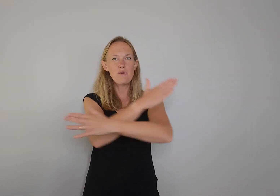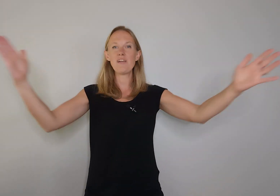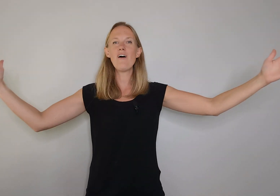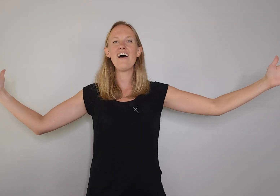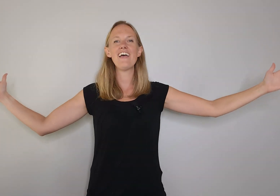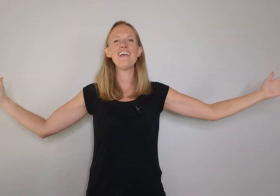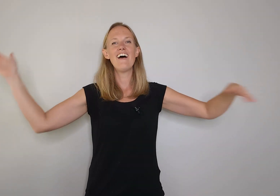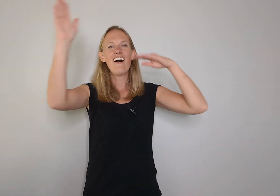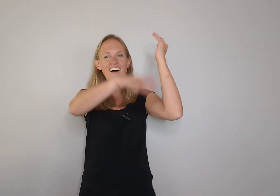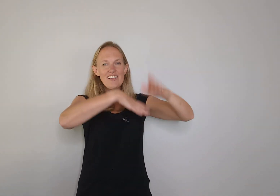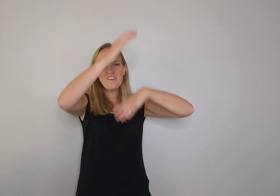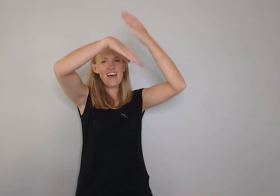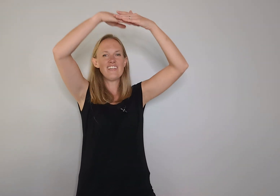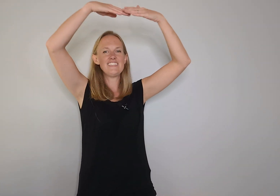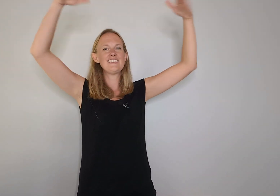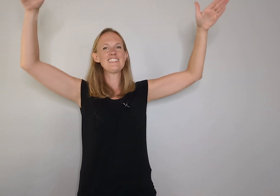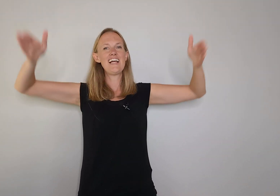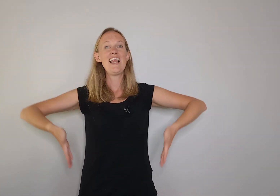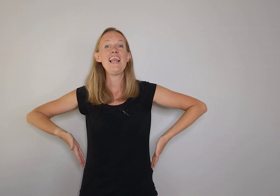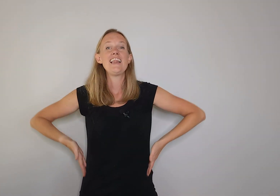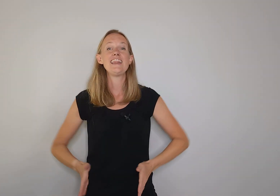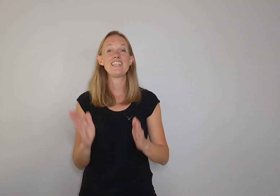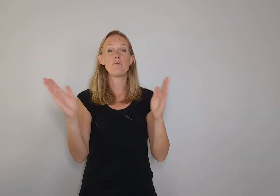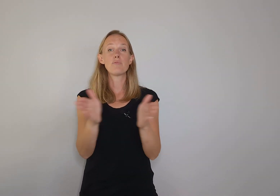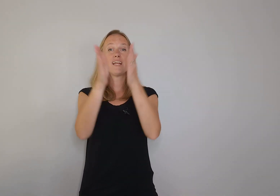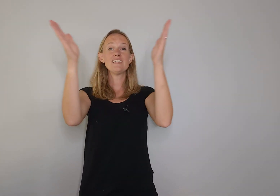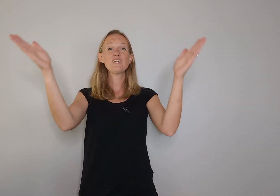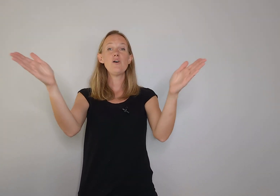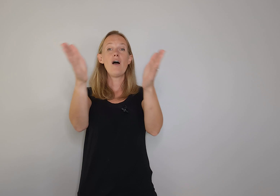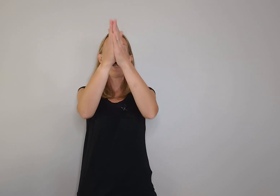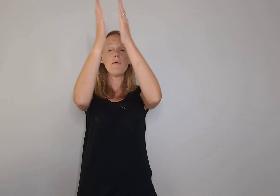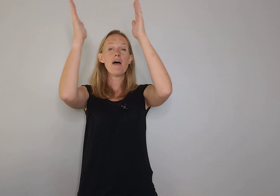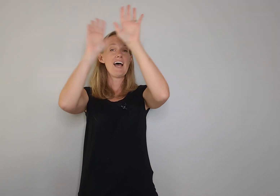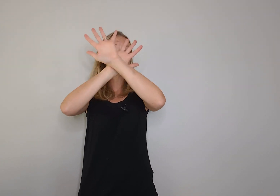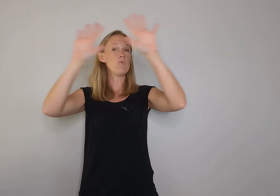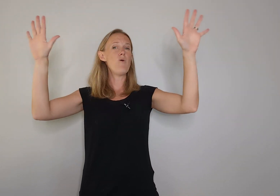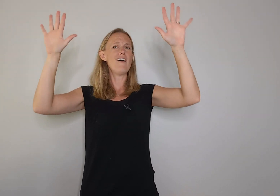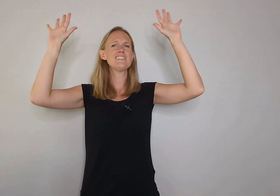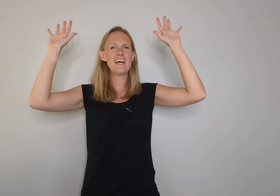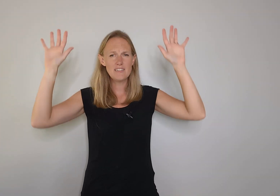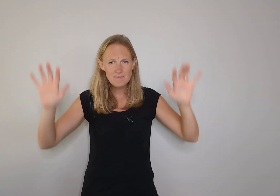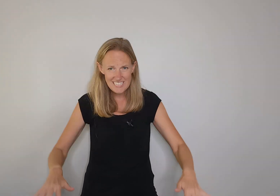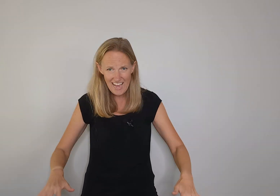swing wide, all you heavens. Let the praise go up as the walls come